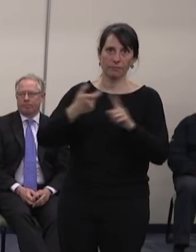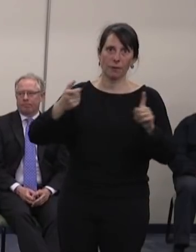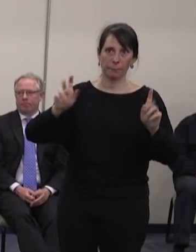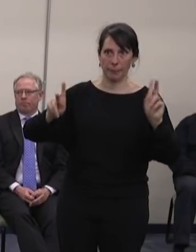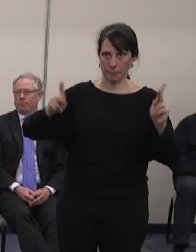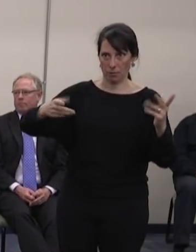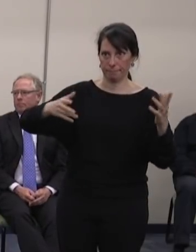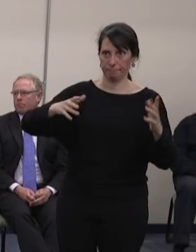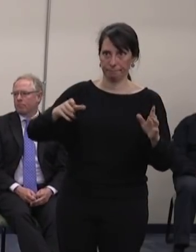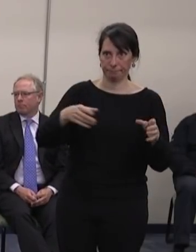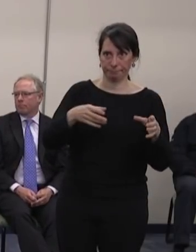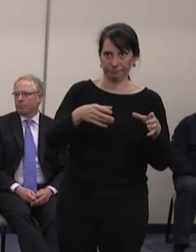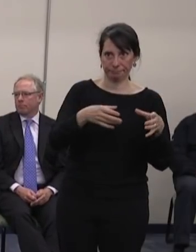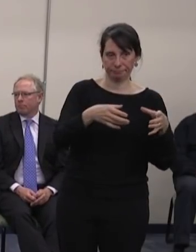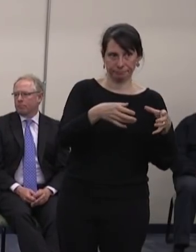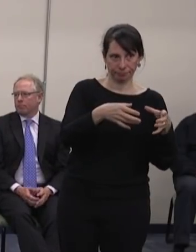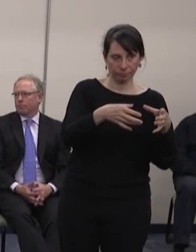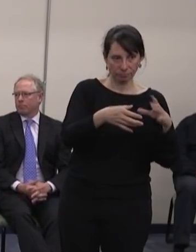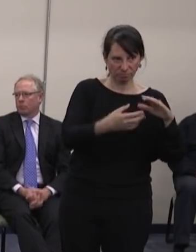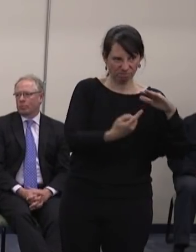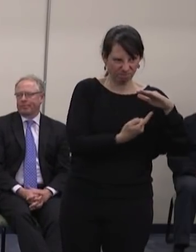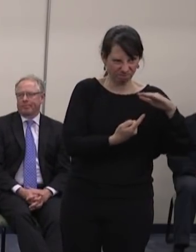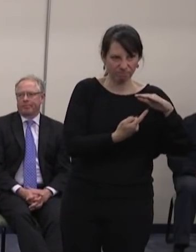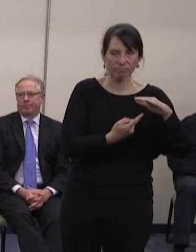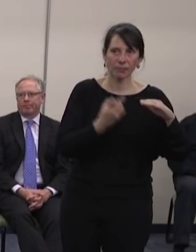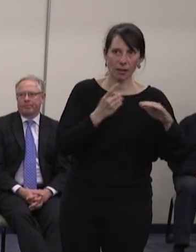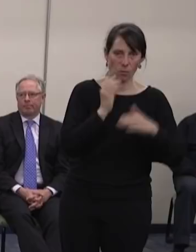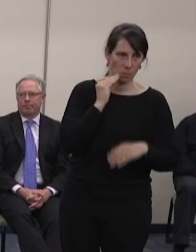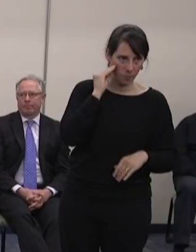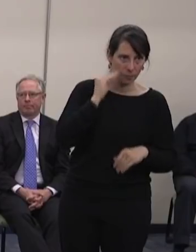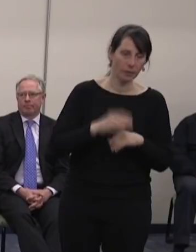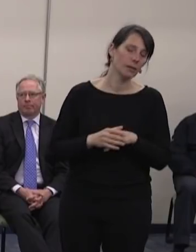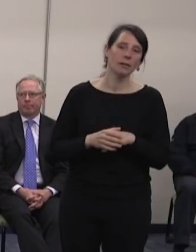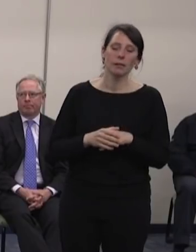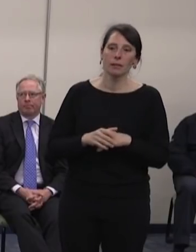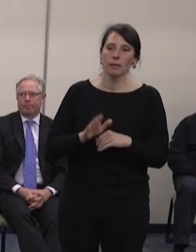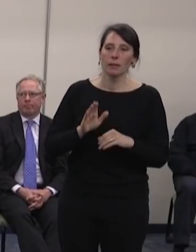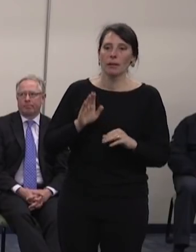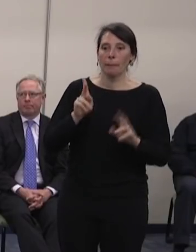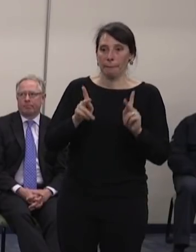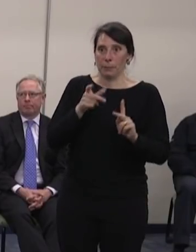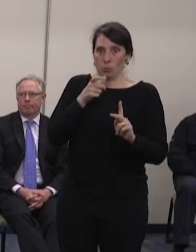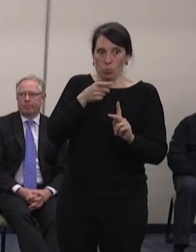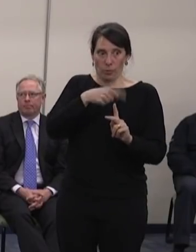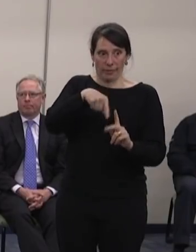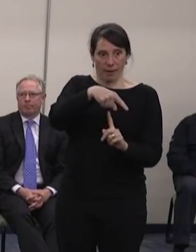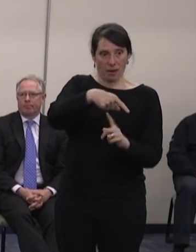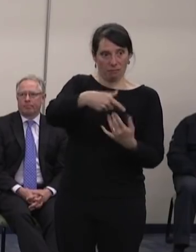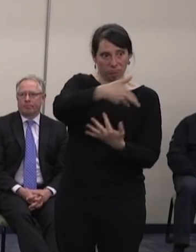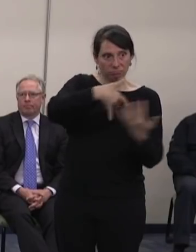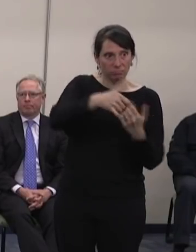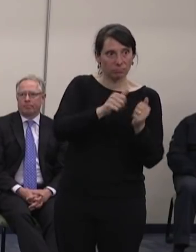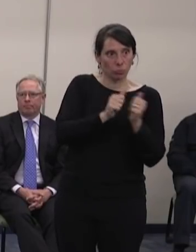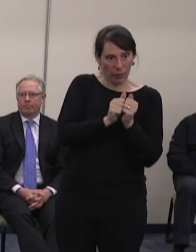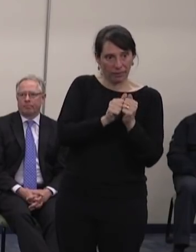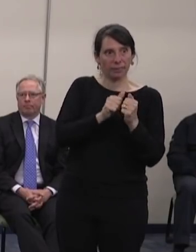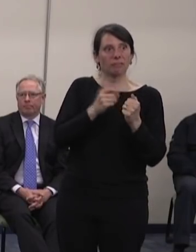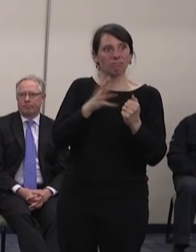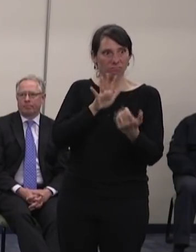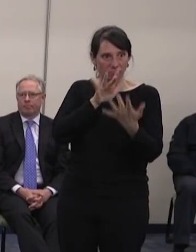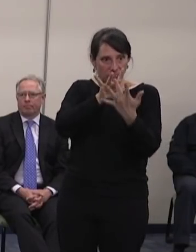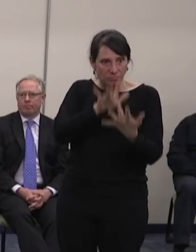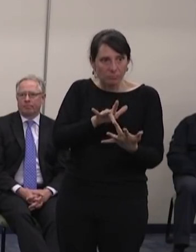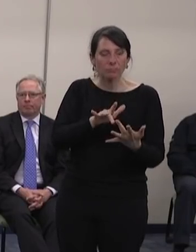Close contacts of these individuals with COVID-19 are being notified and issued guidance on monitoring themselves for